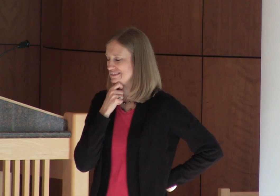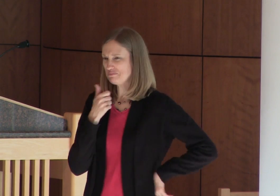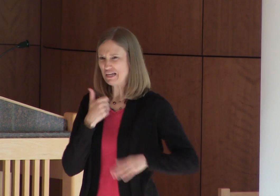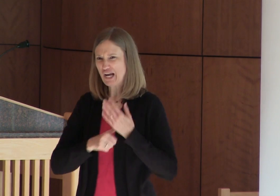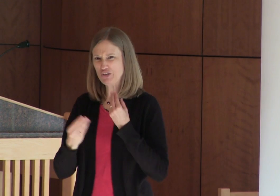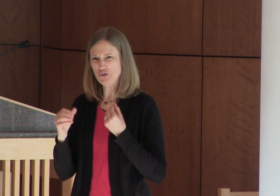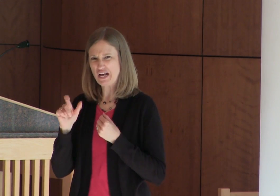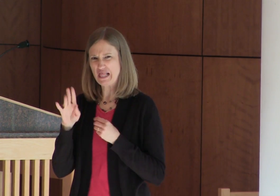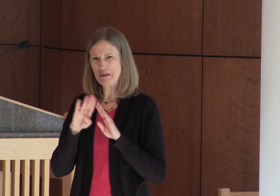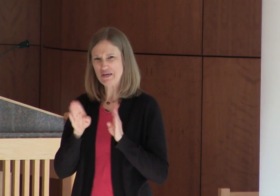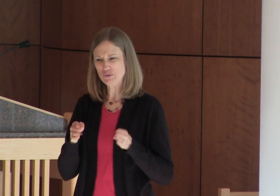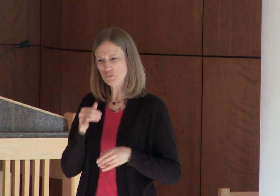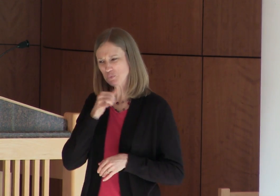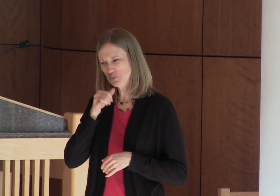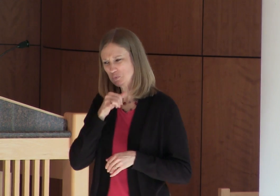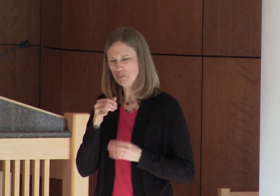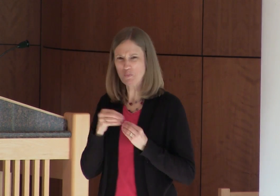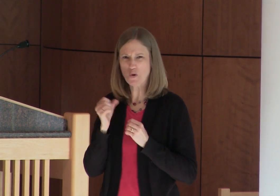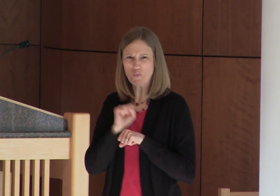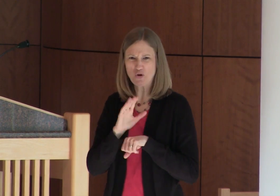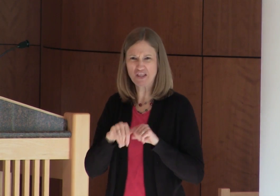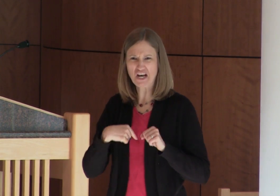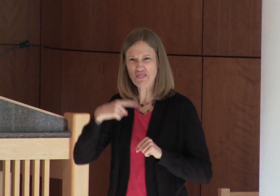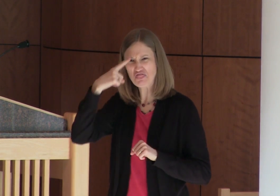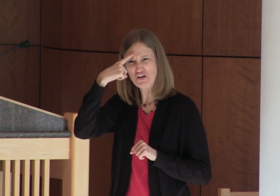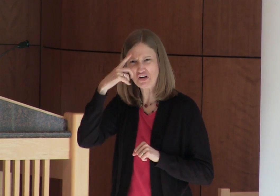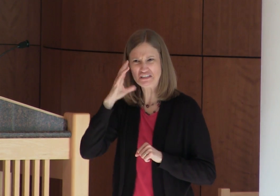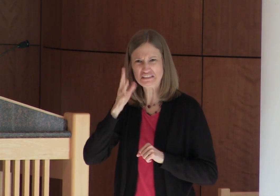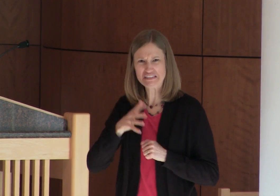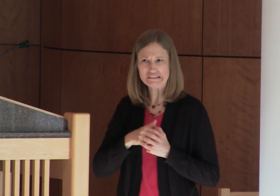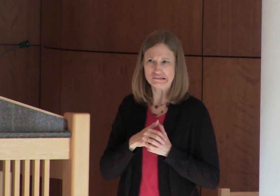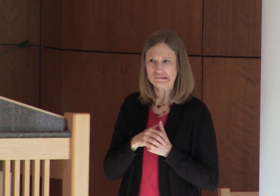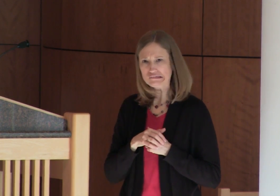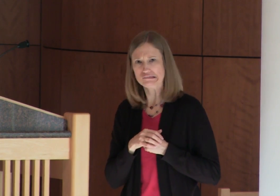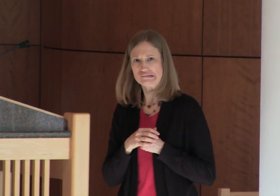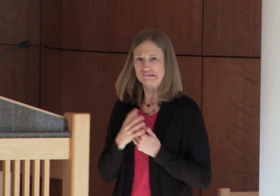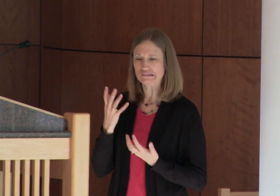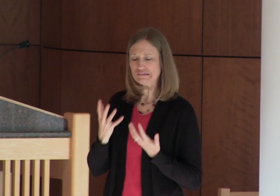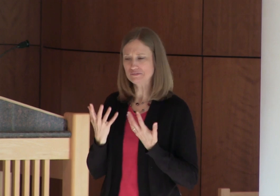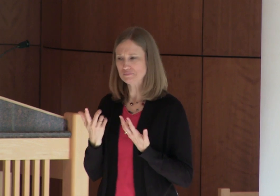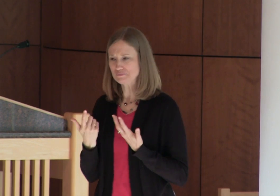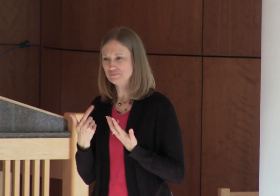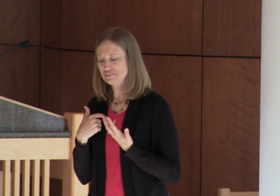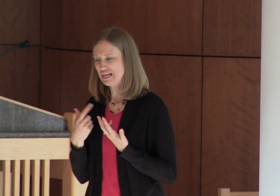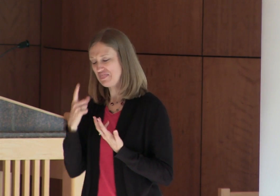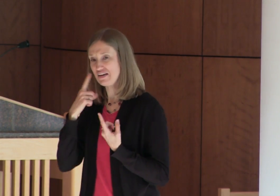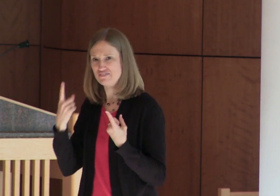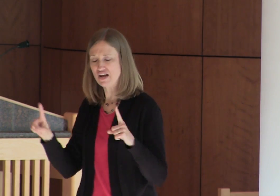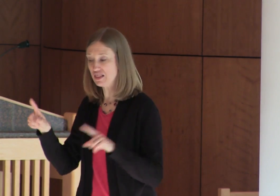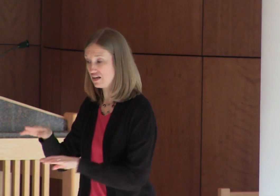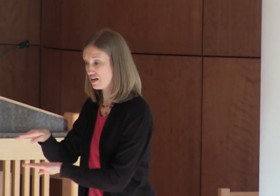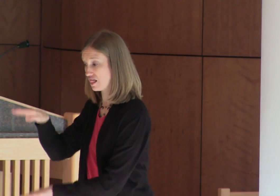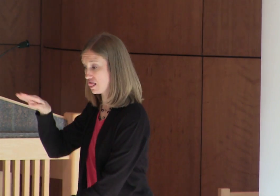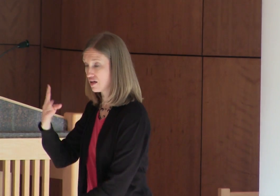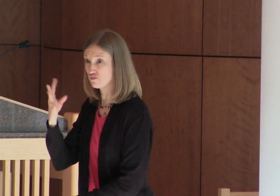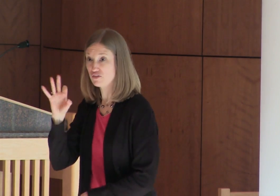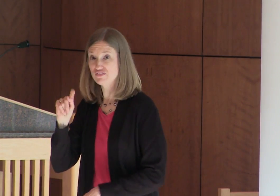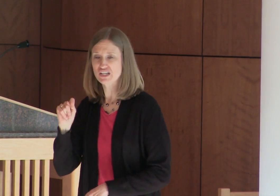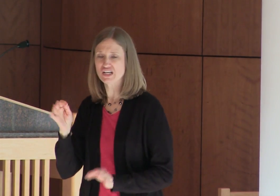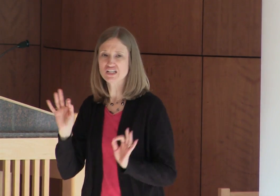going to take a lot more work than I had thought it was going to take. I maybe got that hole down to 4 feet when I decided to abandon